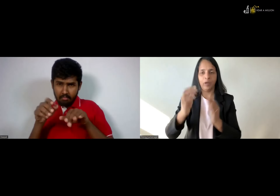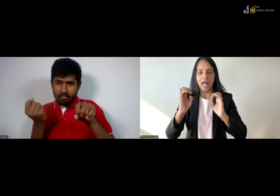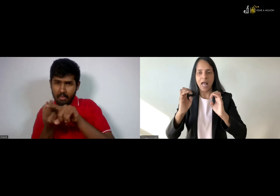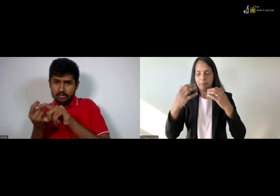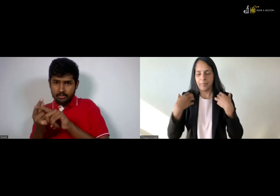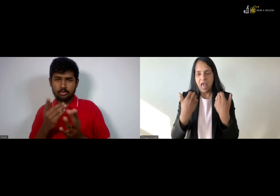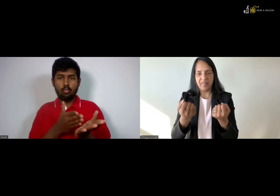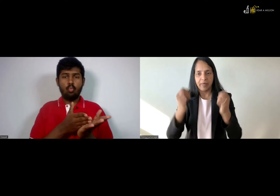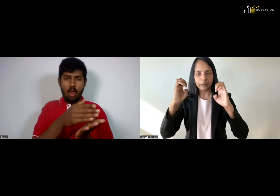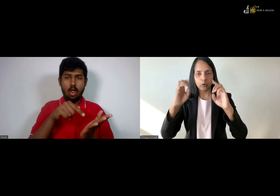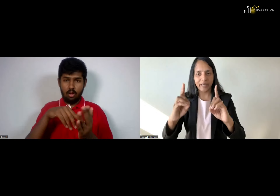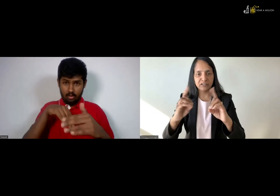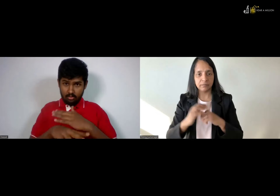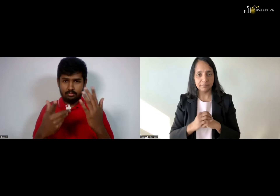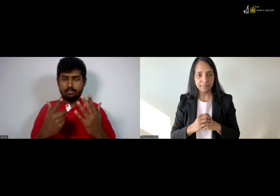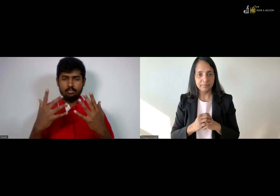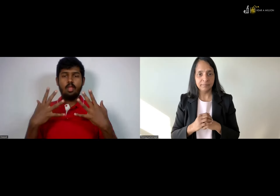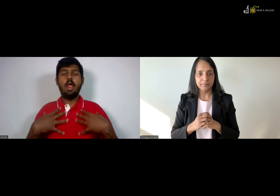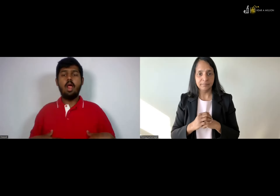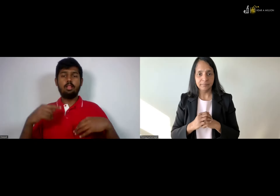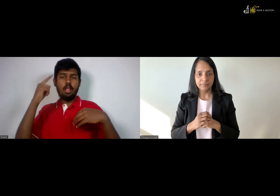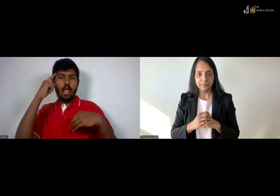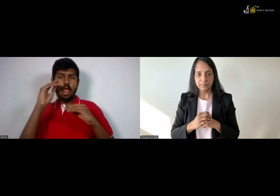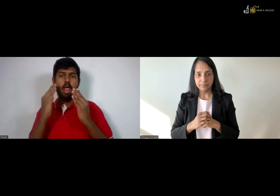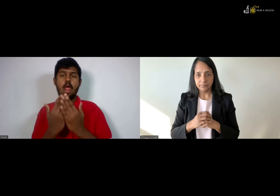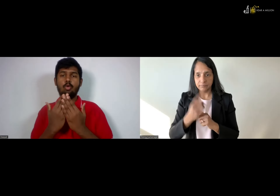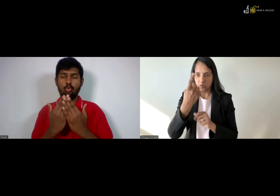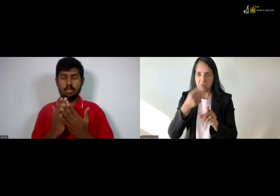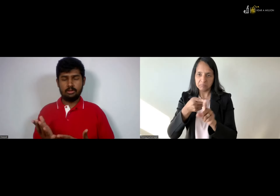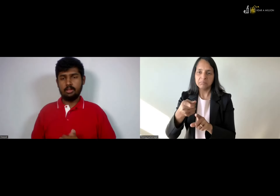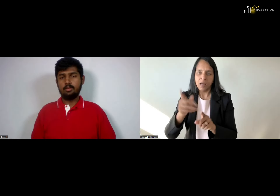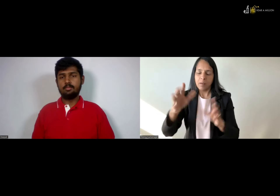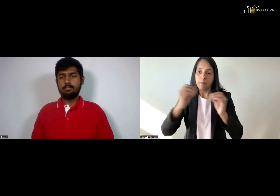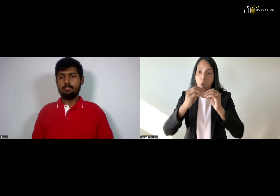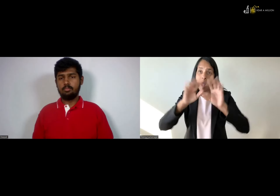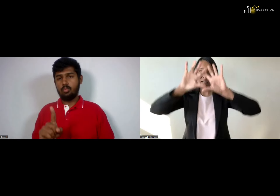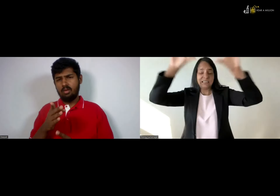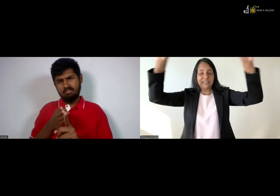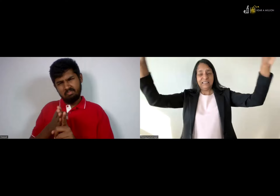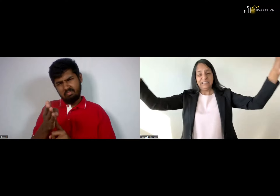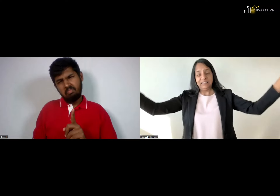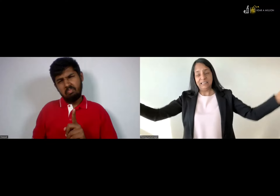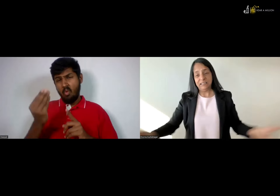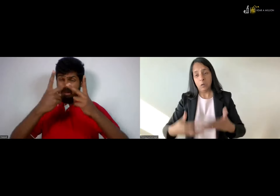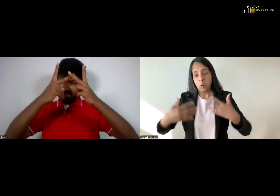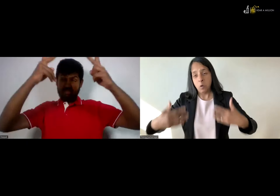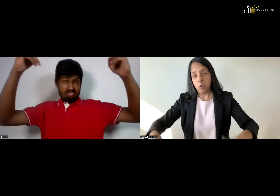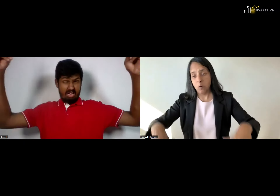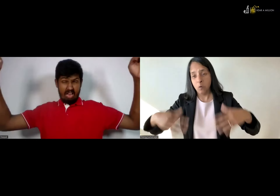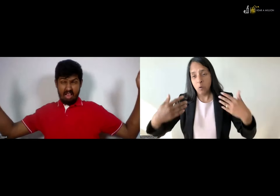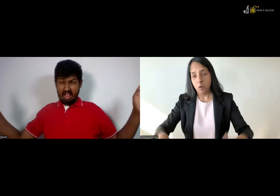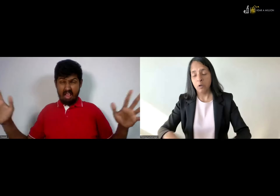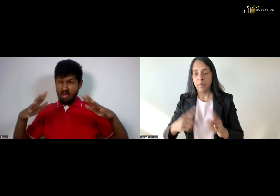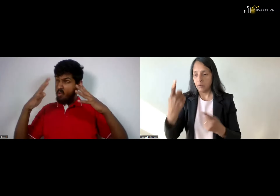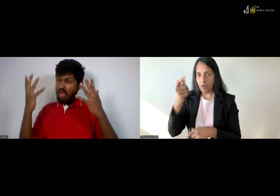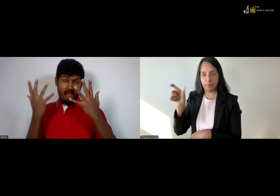be telling you in detail also how we can have the different ways for the health equity.